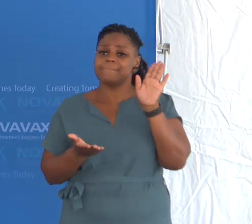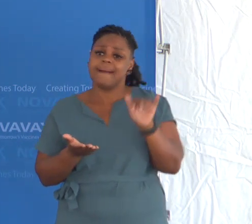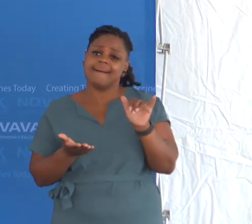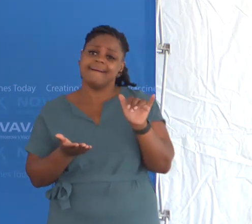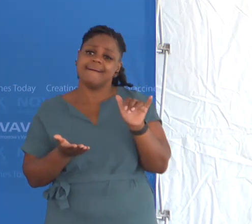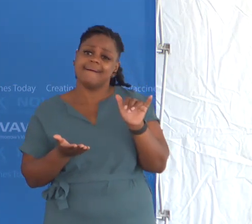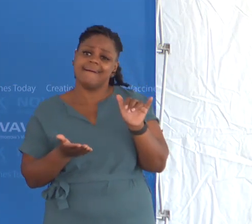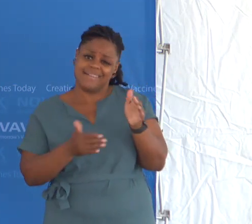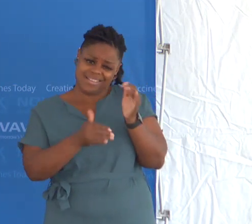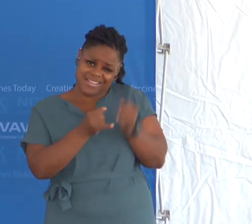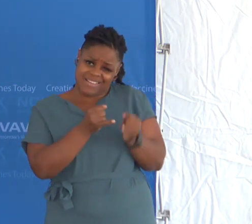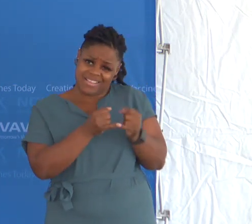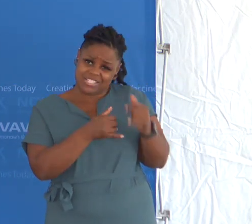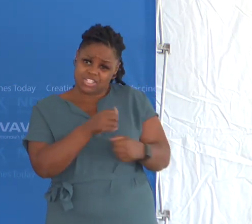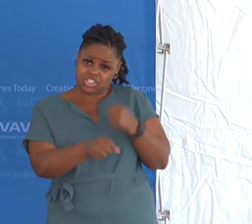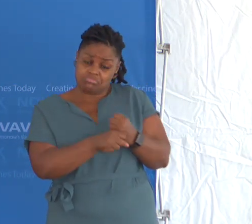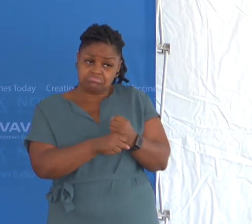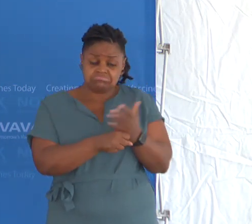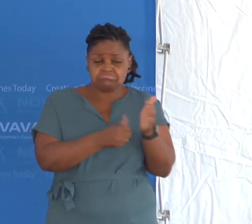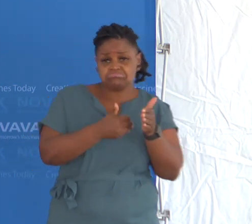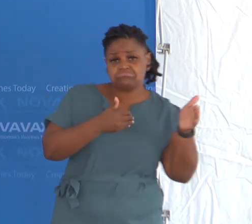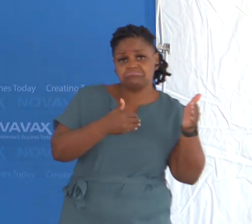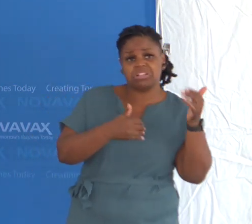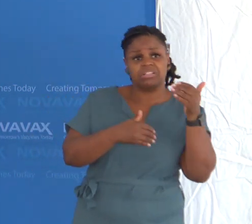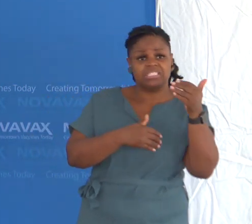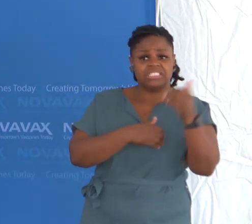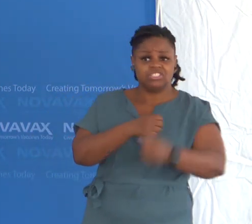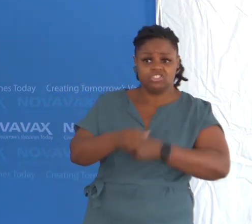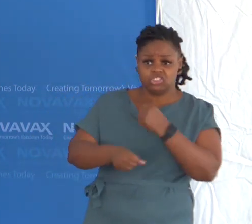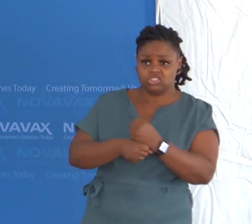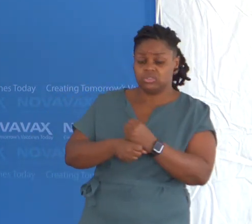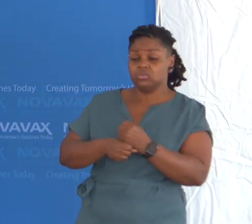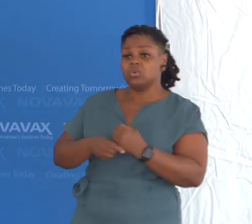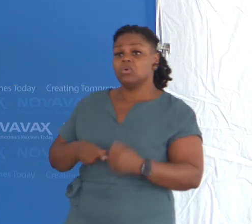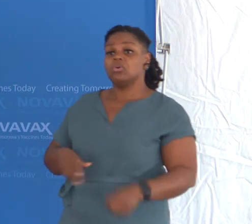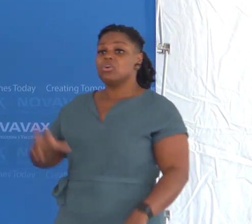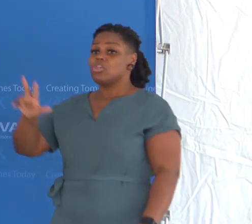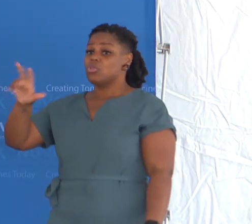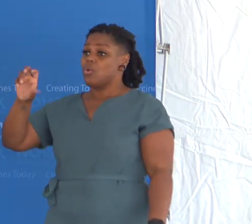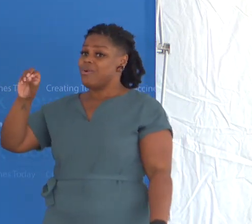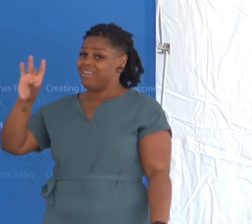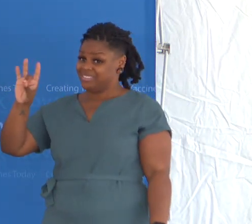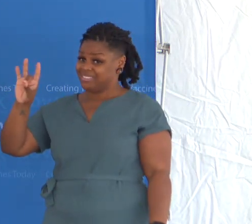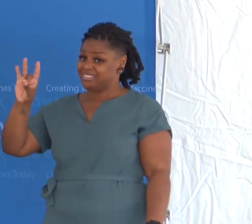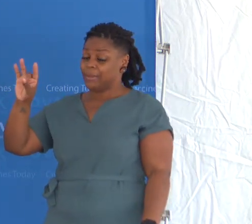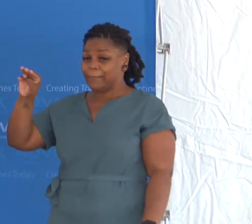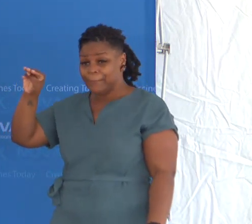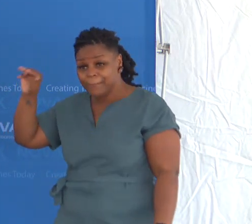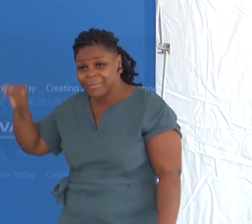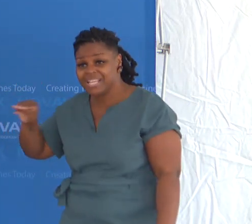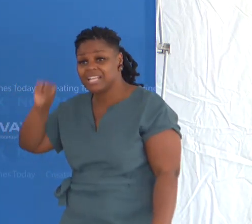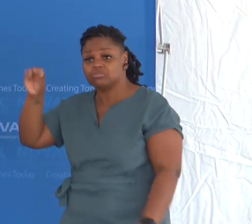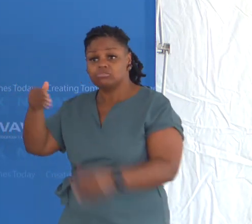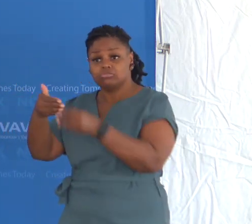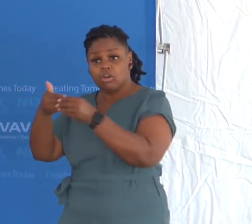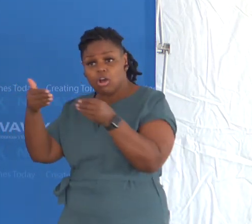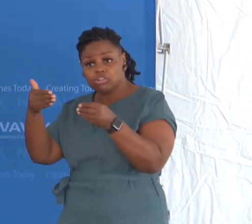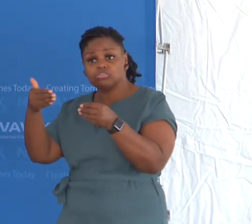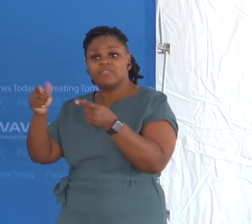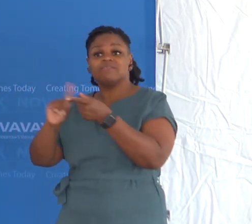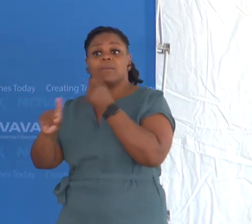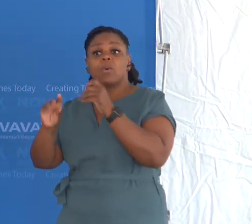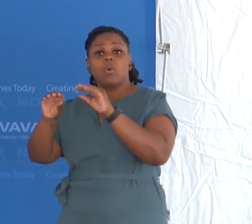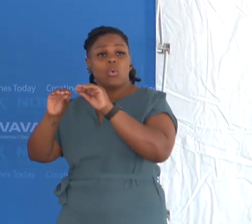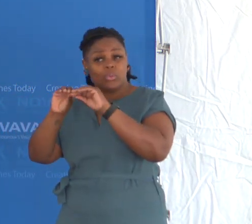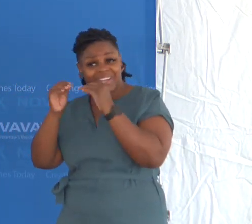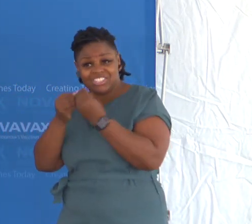Novavax received $388 million from the International Coalition for Epidemic Preparedness Innovations, and an